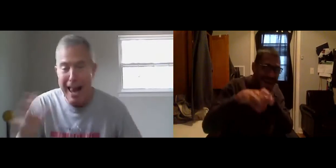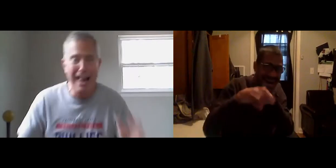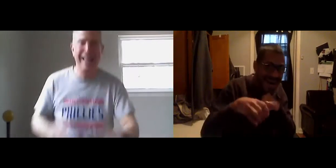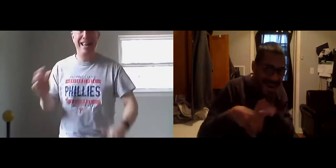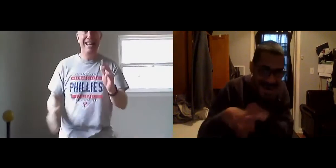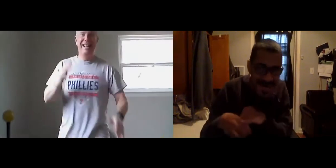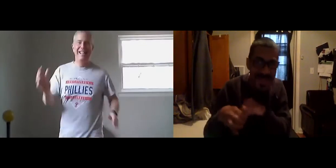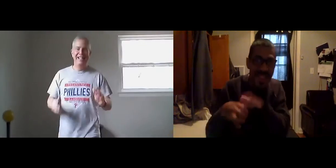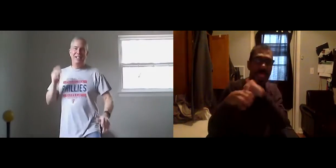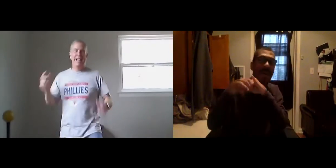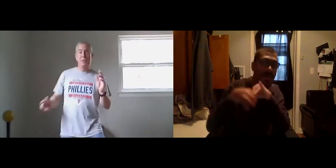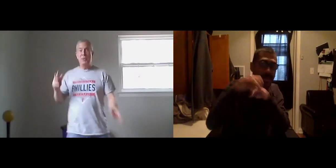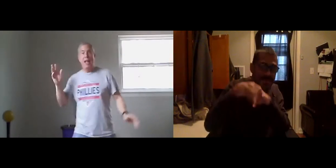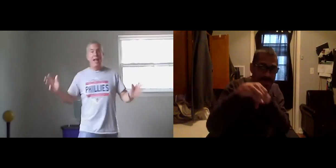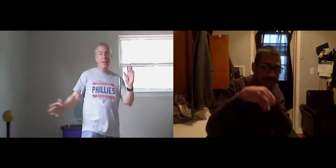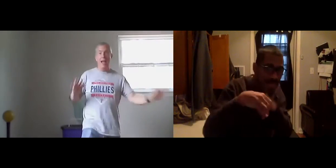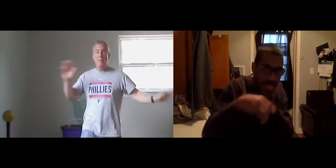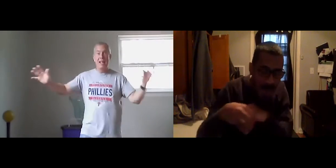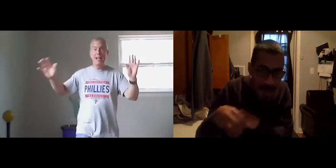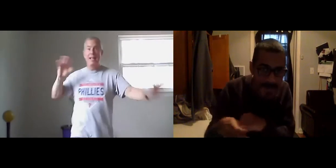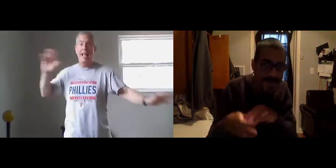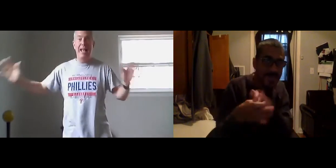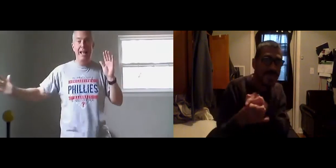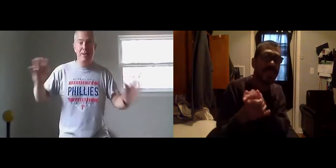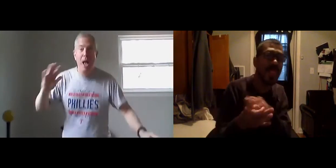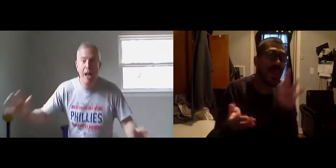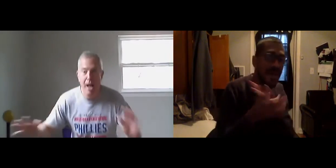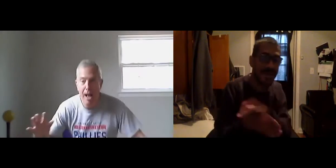Well, I should probably warn you I'll be just fine.